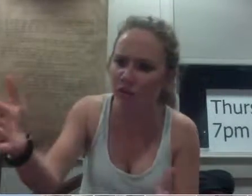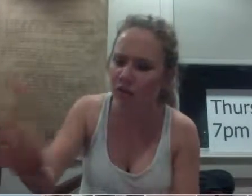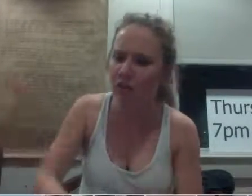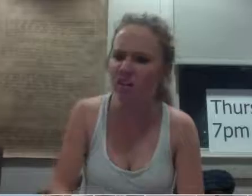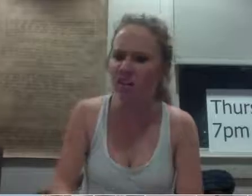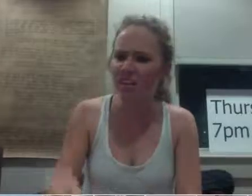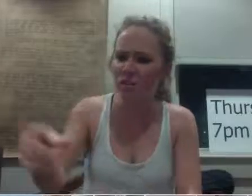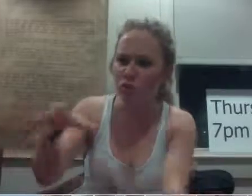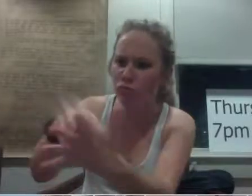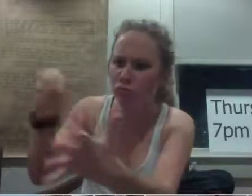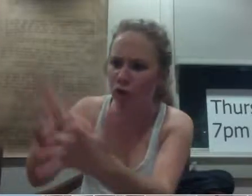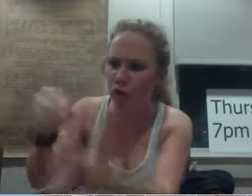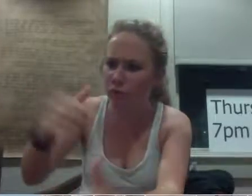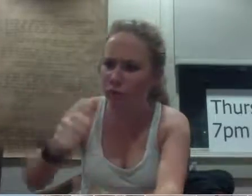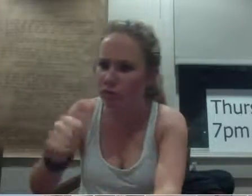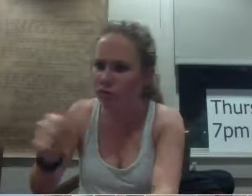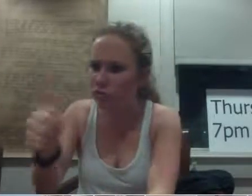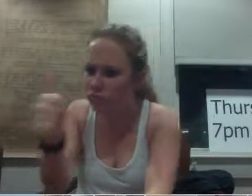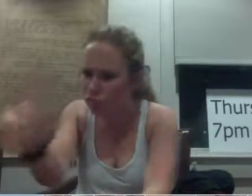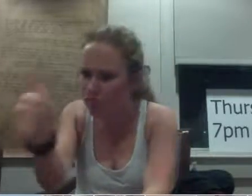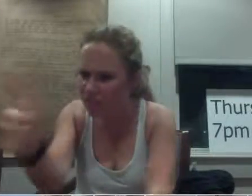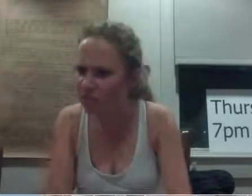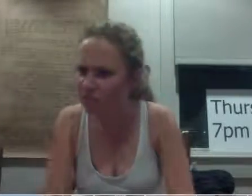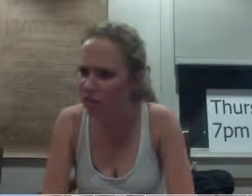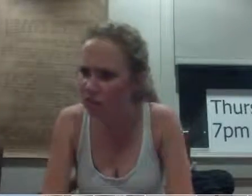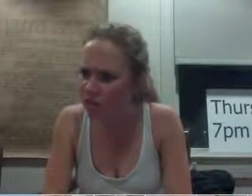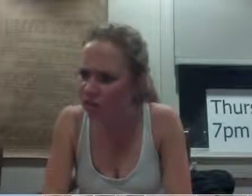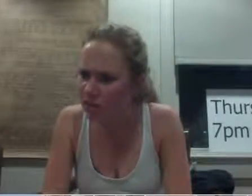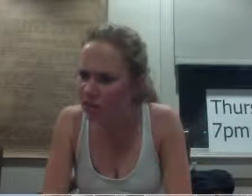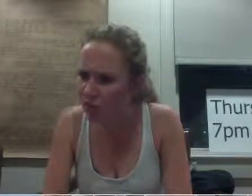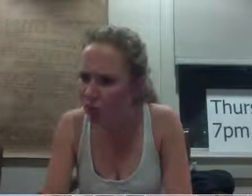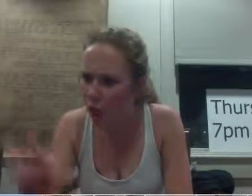Moby, what are you doing? Did you copy yourself?